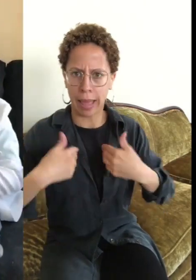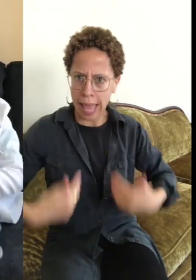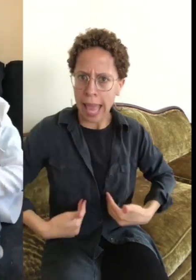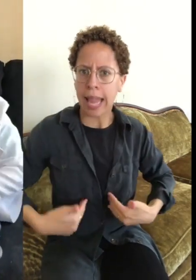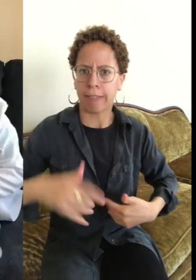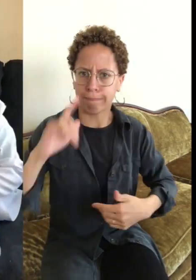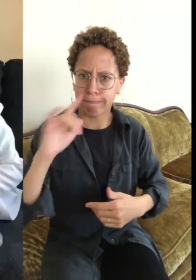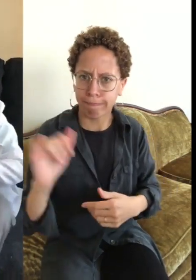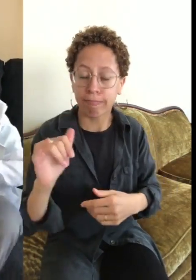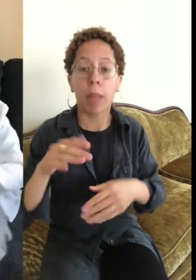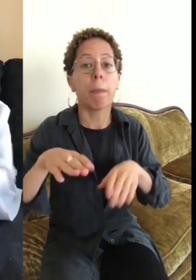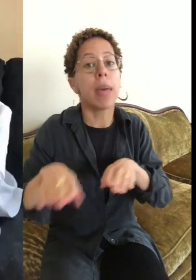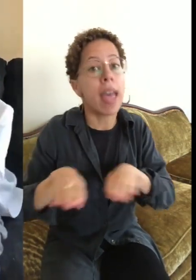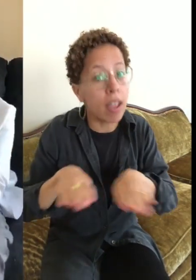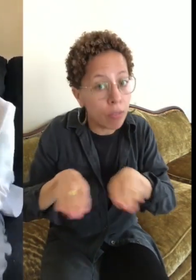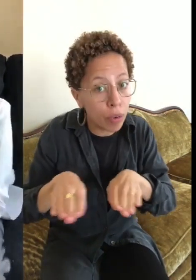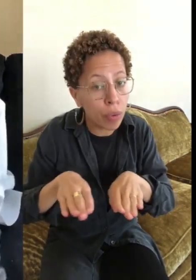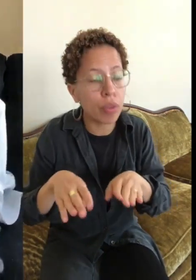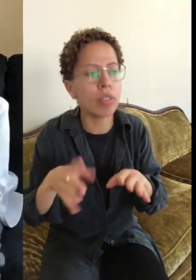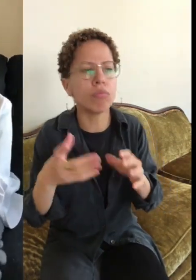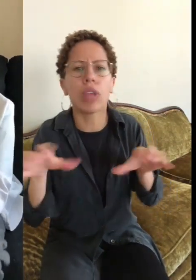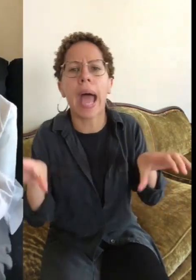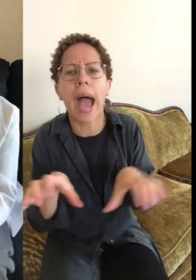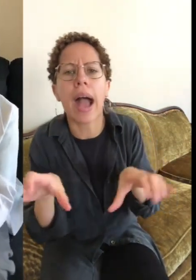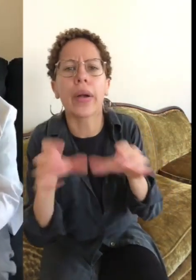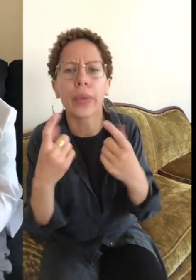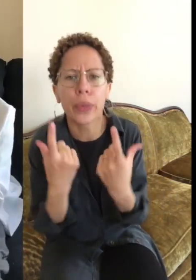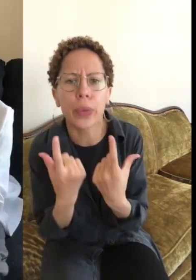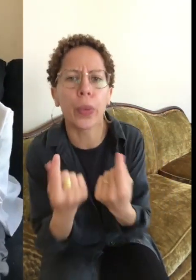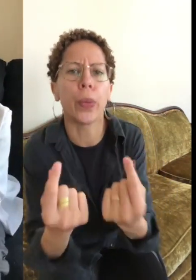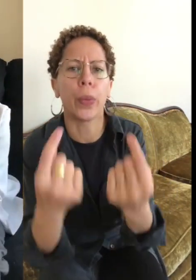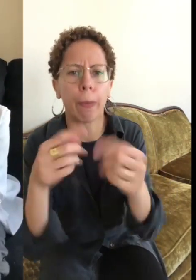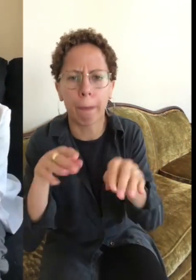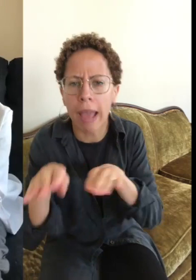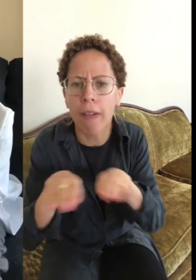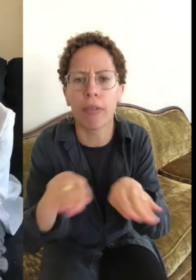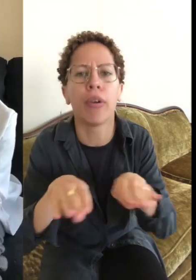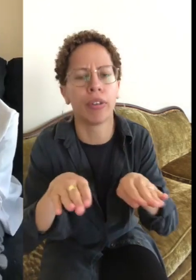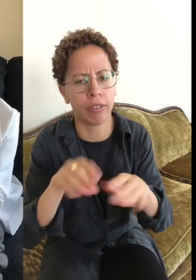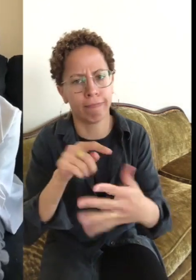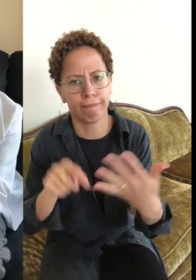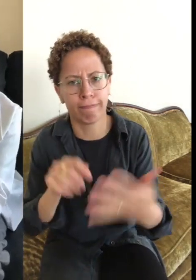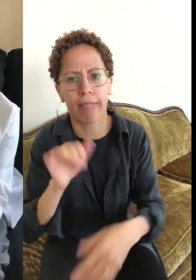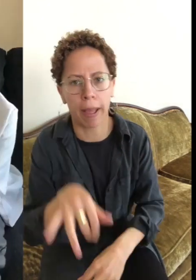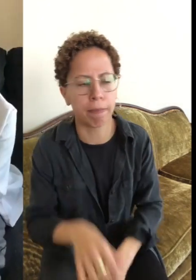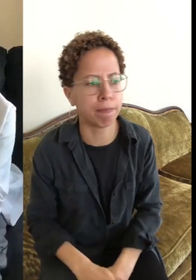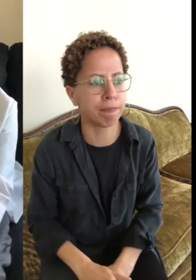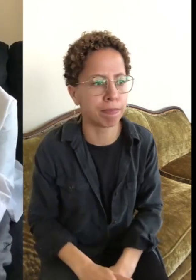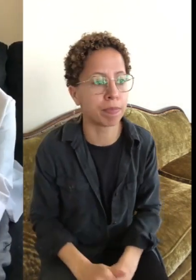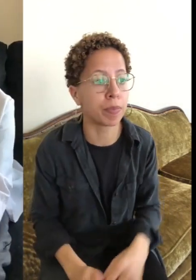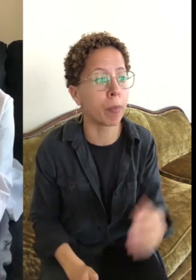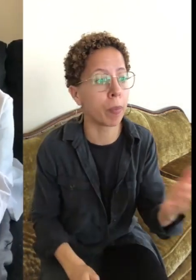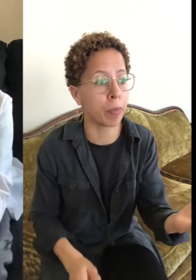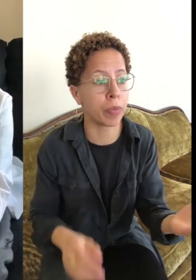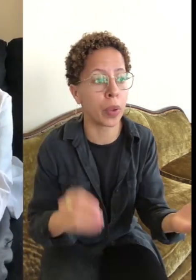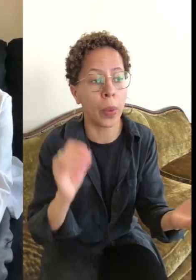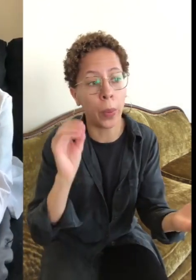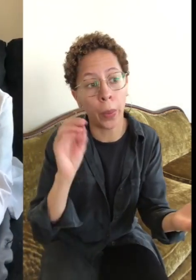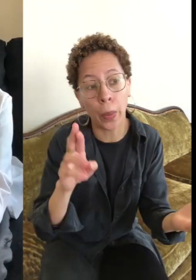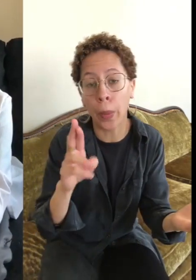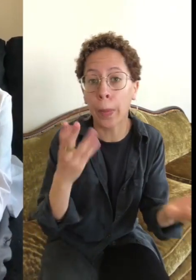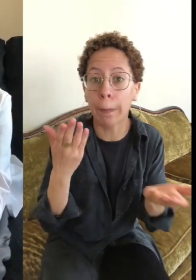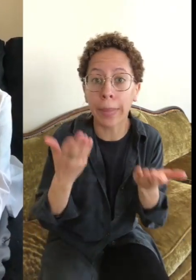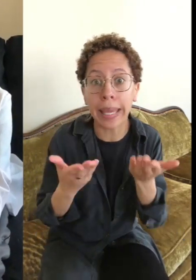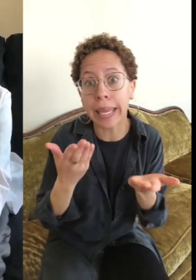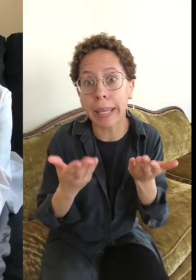And behavioral is how it acts to help protect itself. Okay. Or maybe